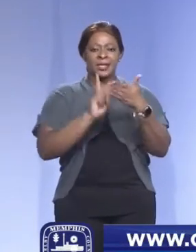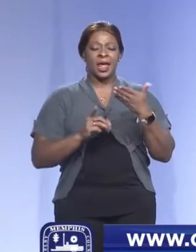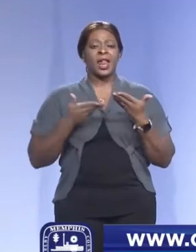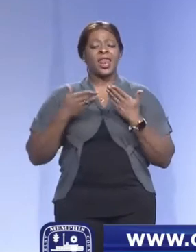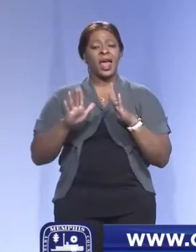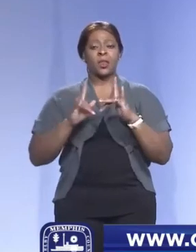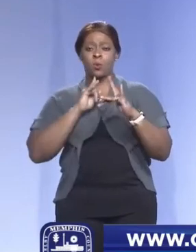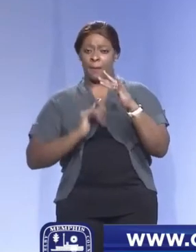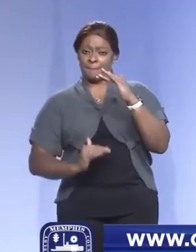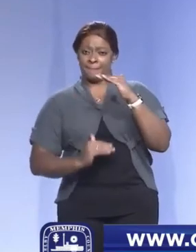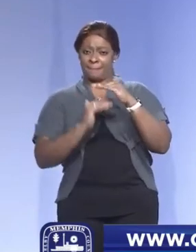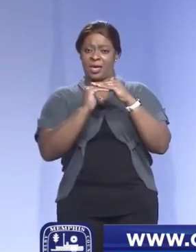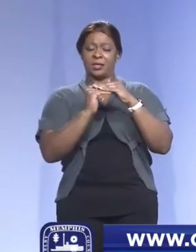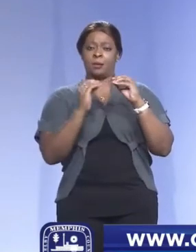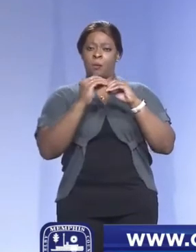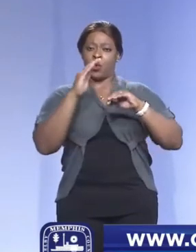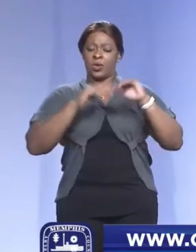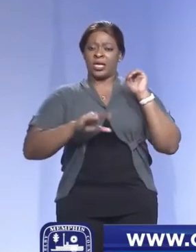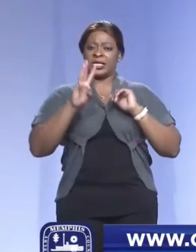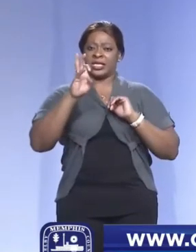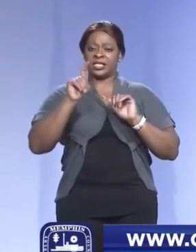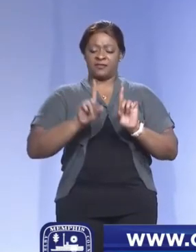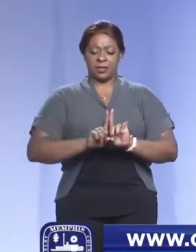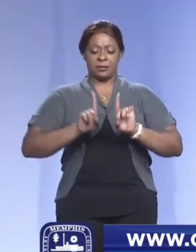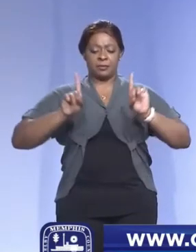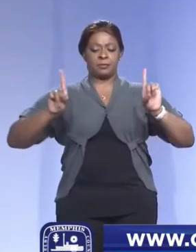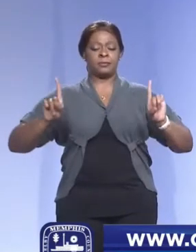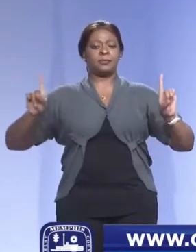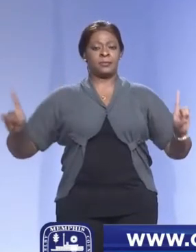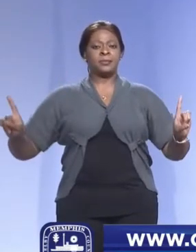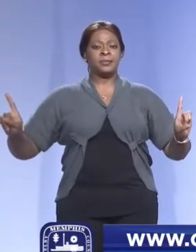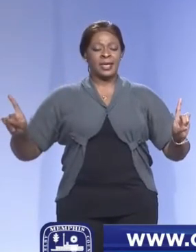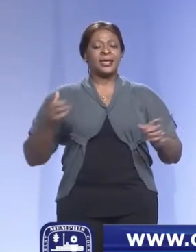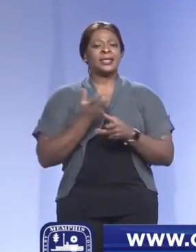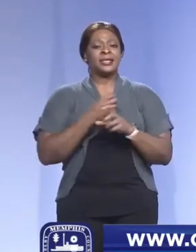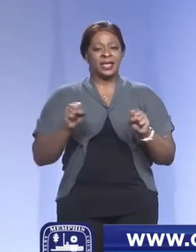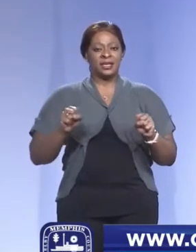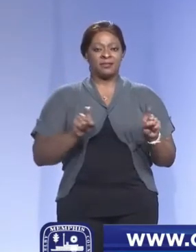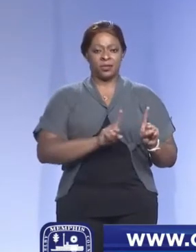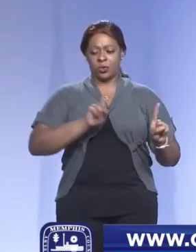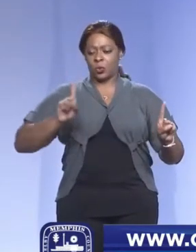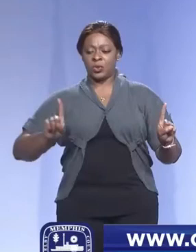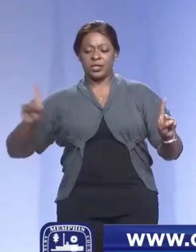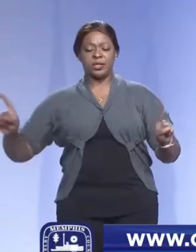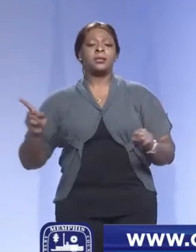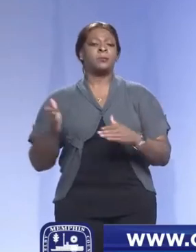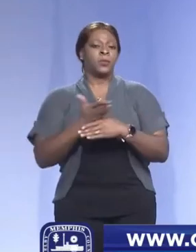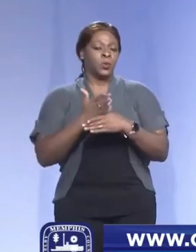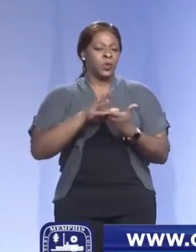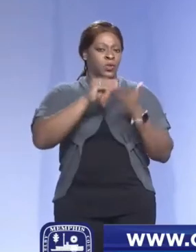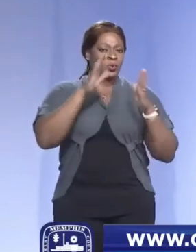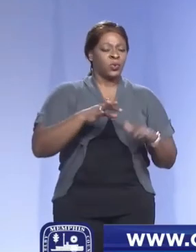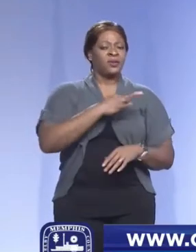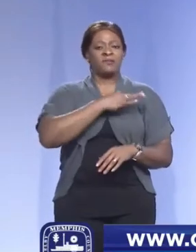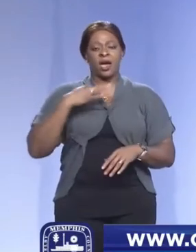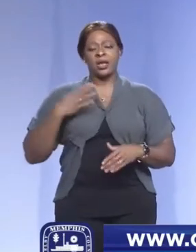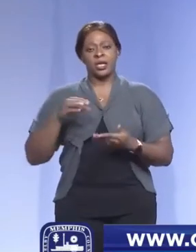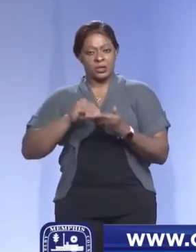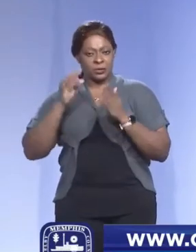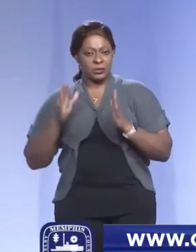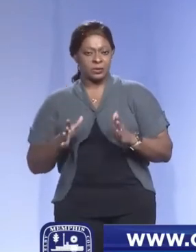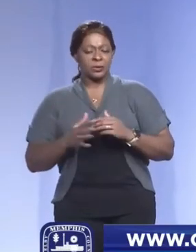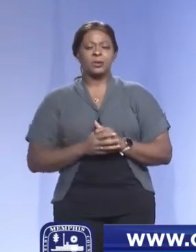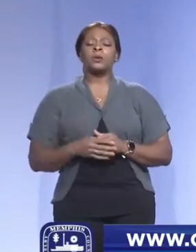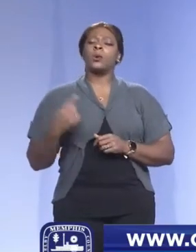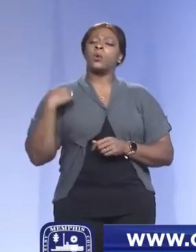the maximum of more than 6 feet of safe social distancing between participants, be they faculty or students.